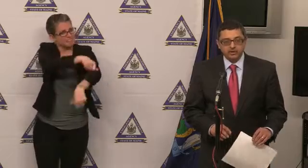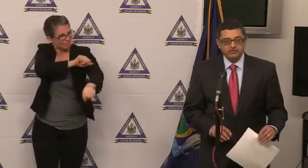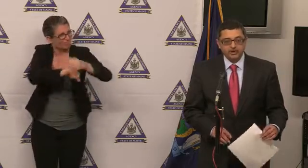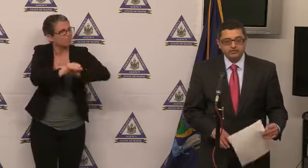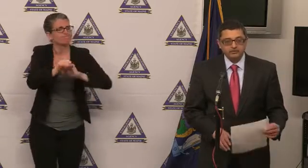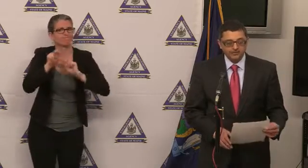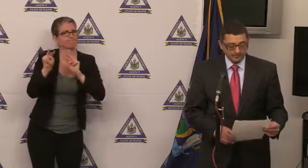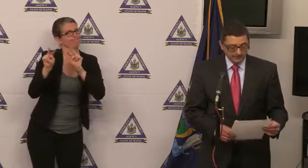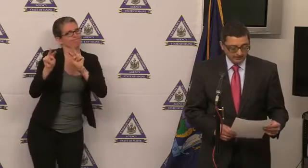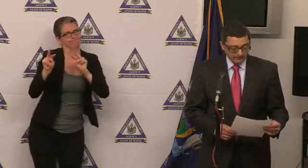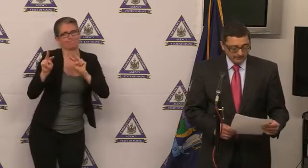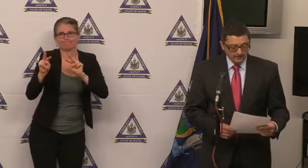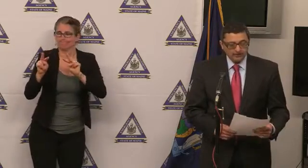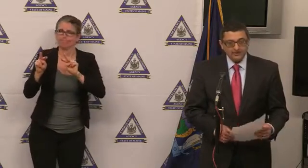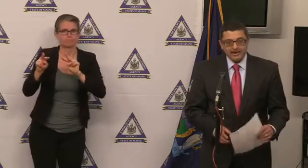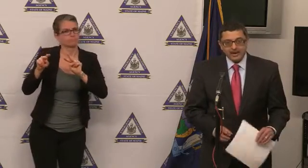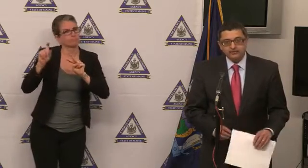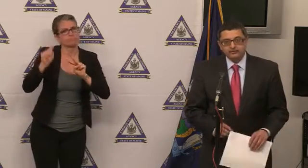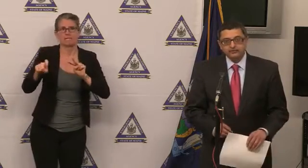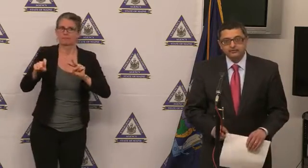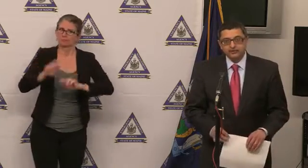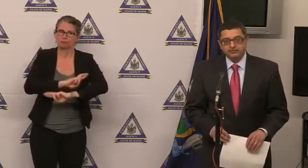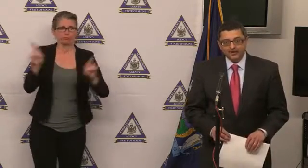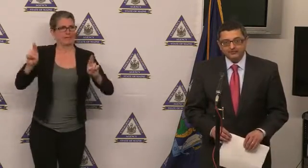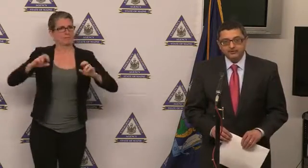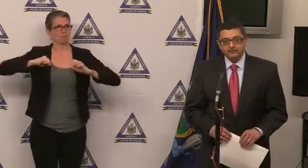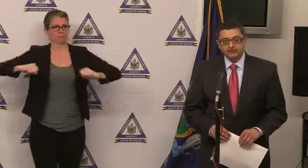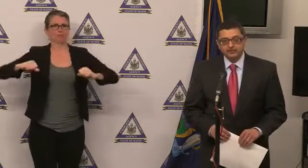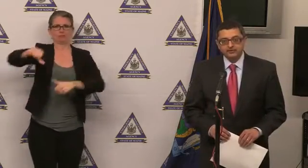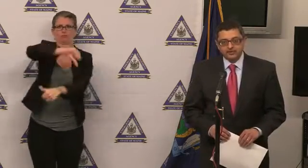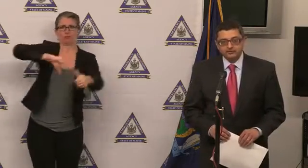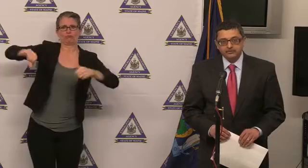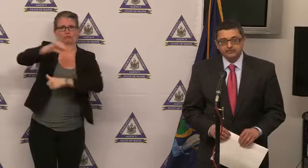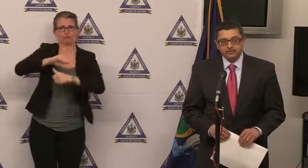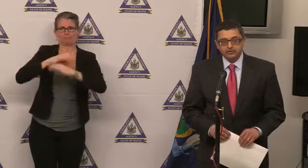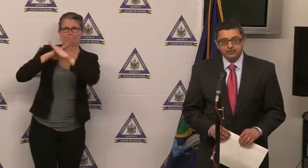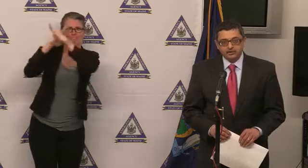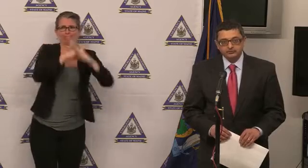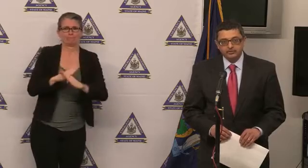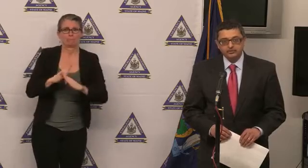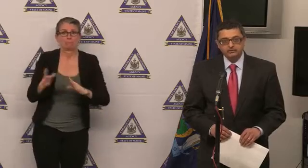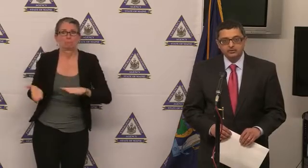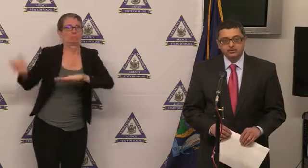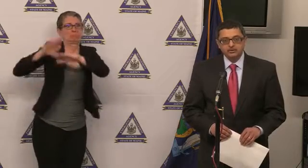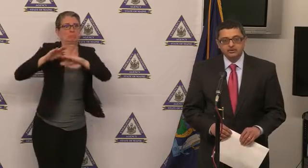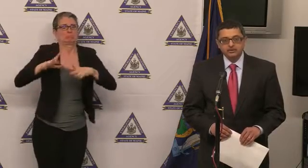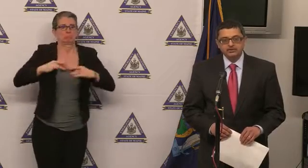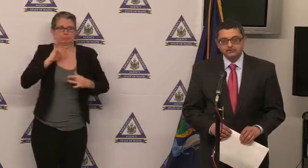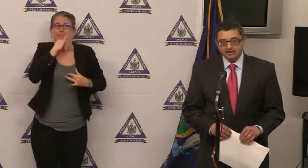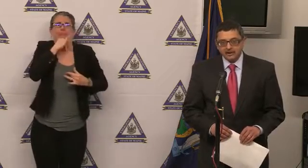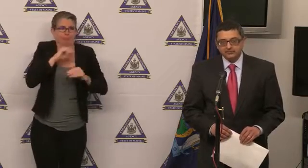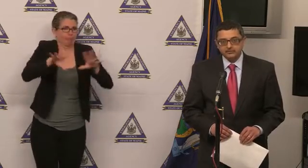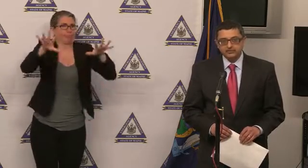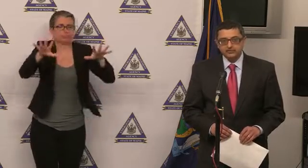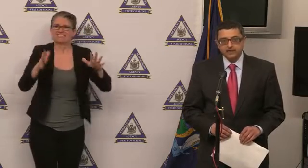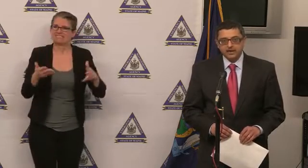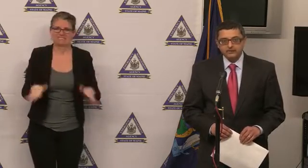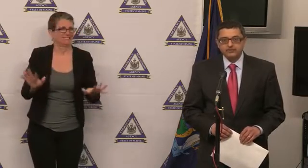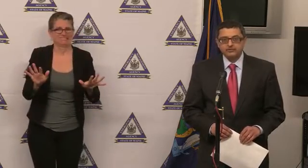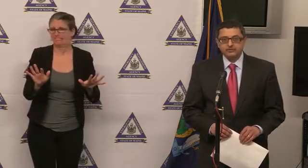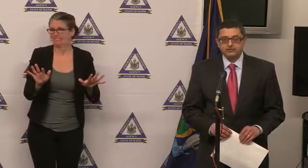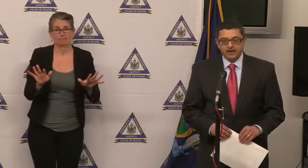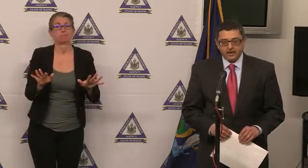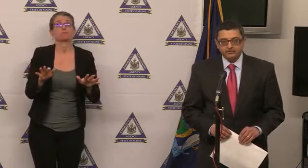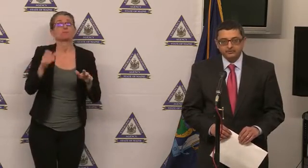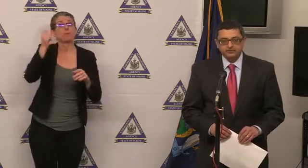public health action. The absence of evidence of cases in your county is not